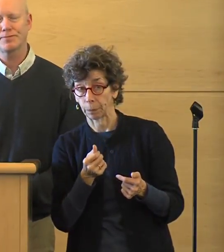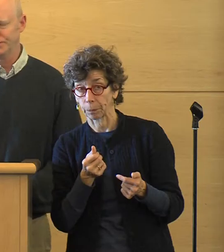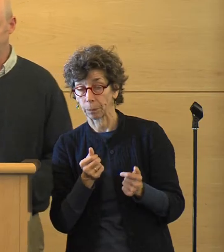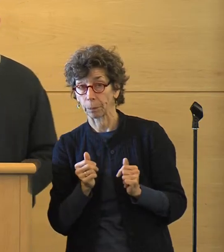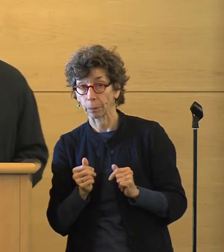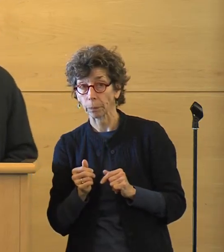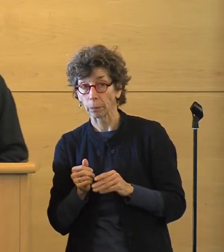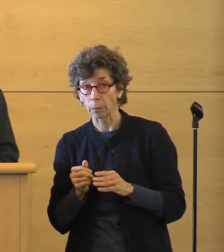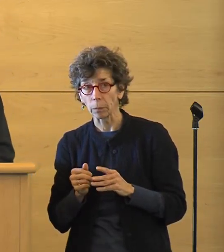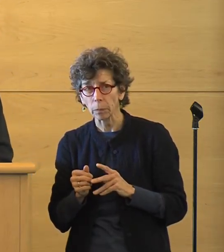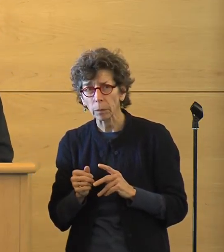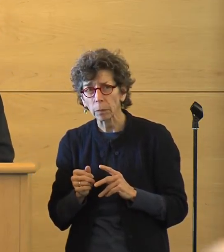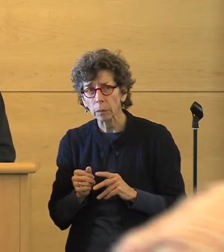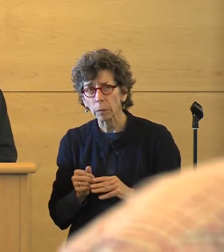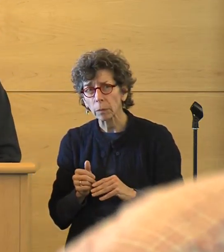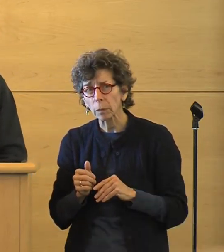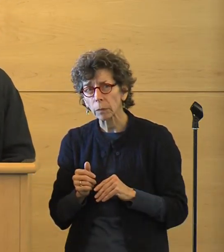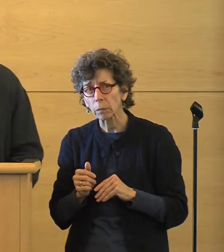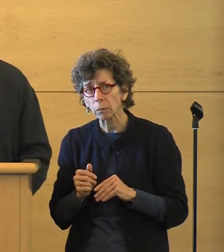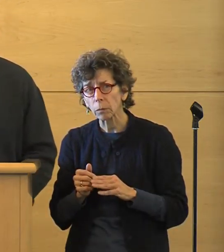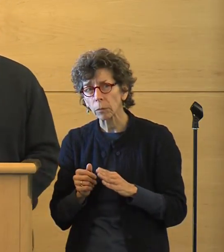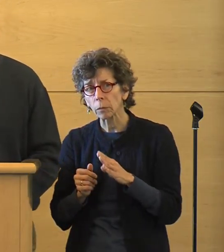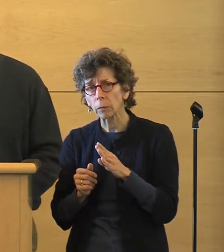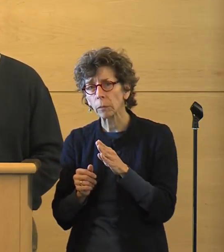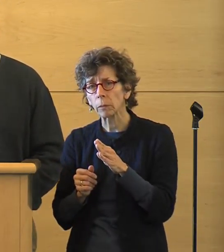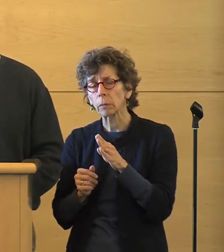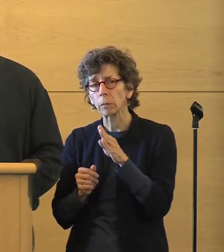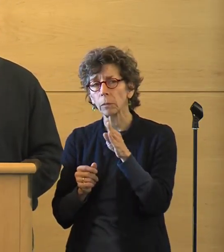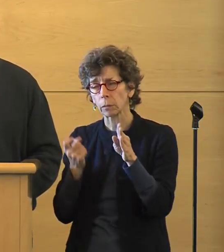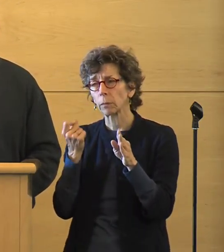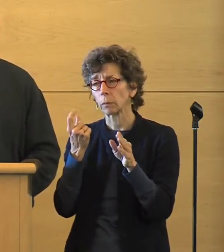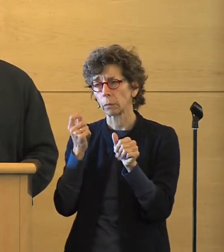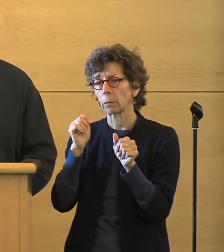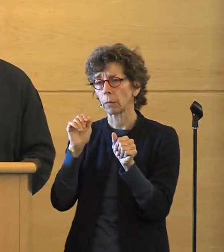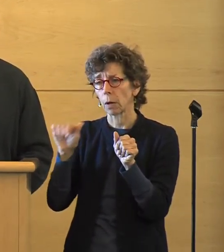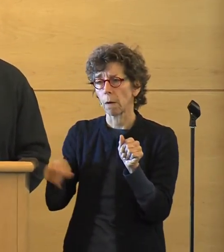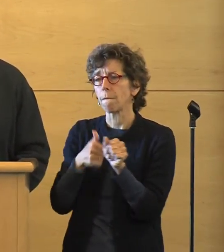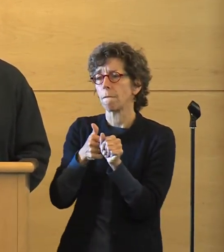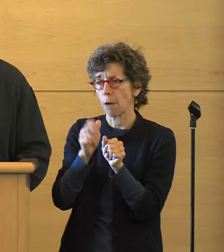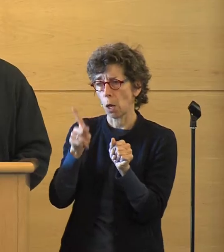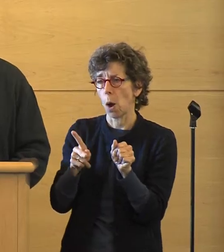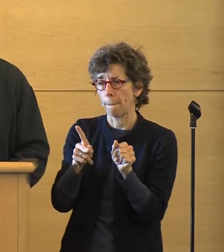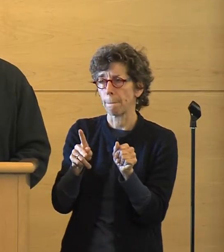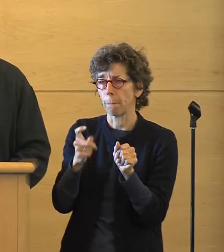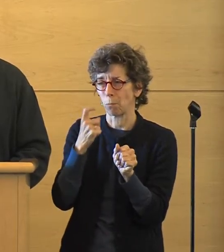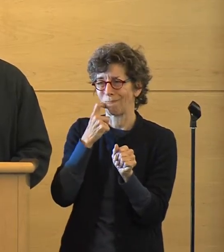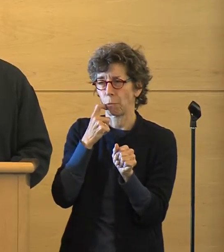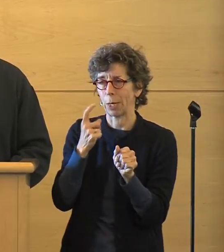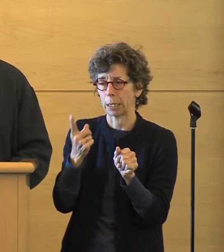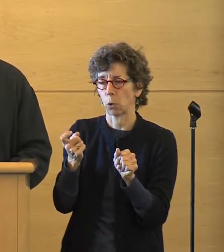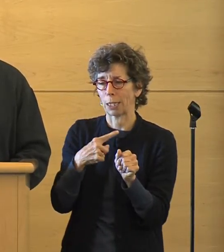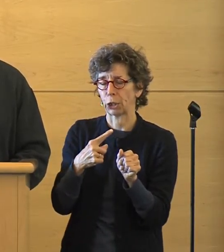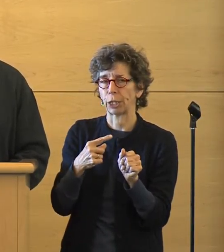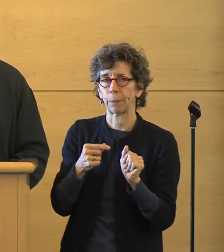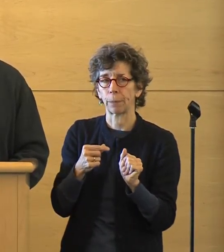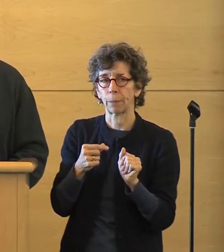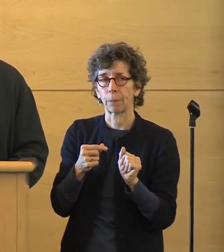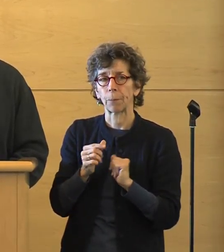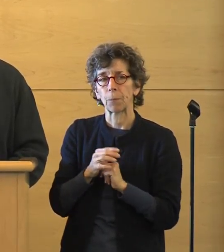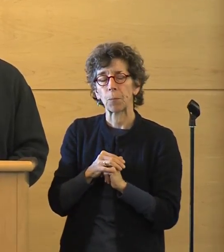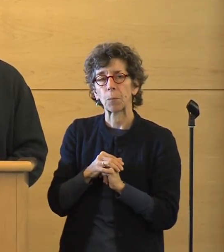to somebody that can't see it and so forth. But yeah, it's a good point. So a question near the back, and here